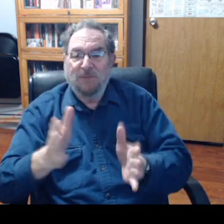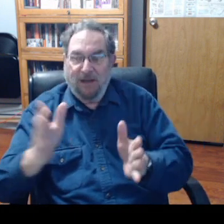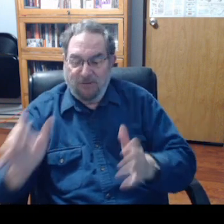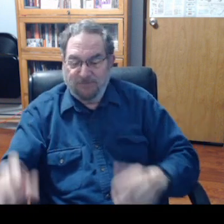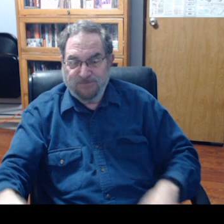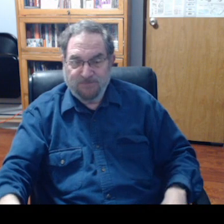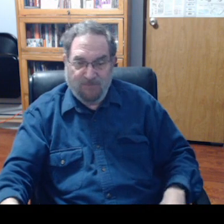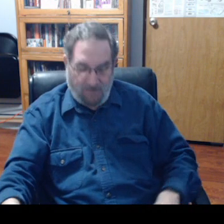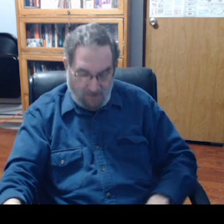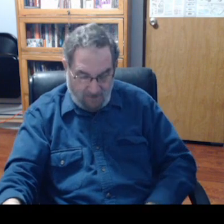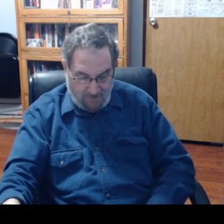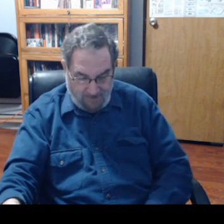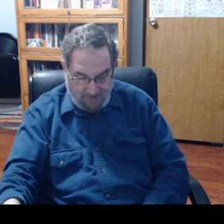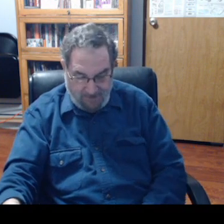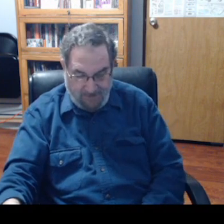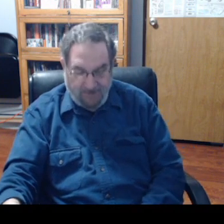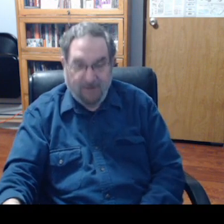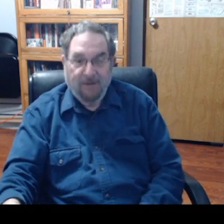matchmaker.